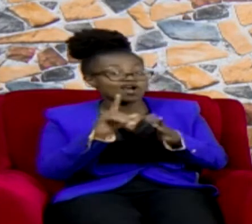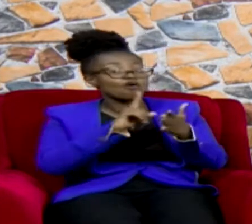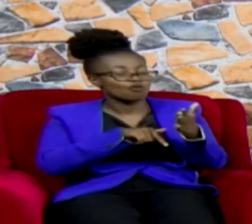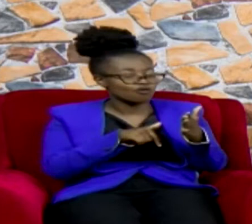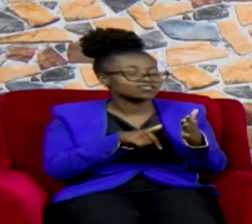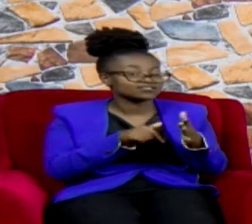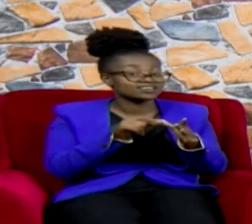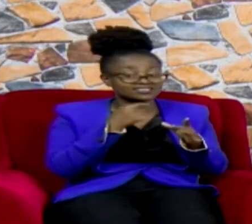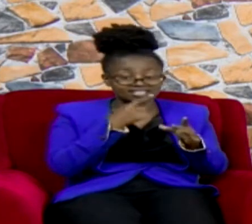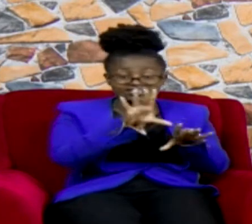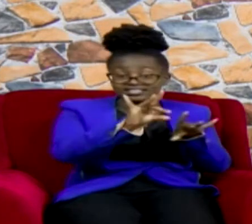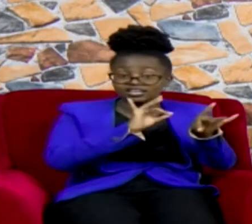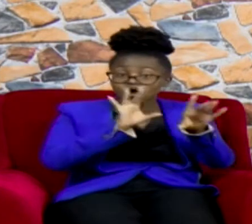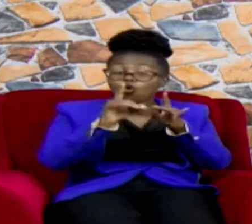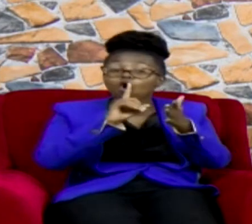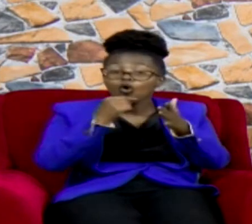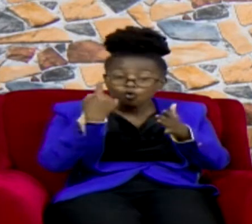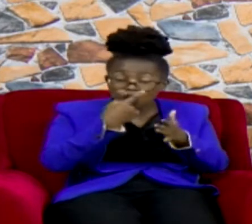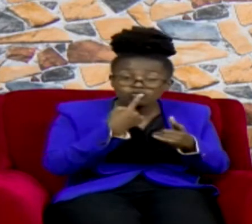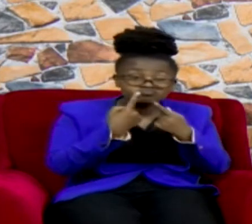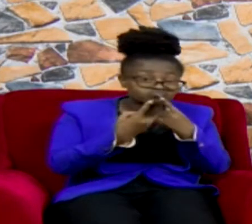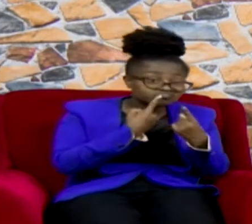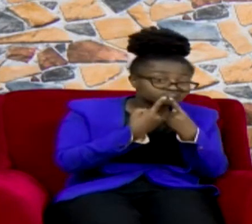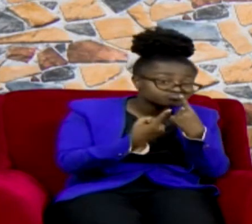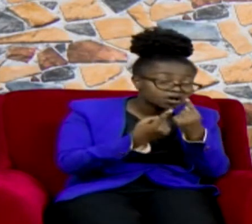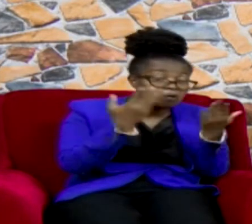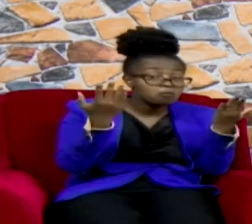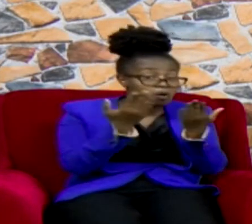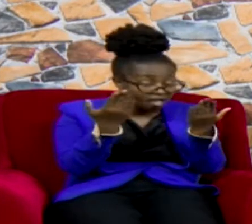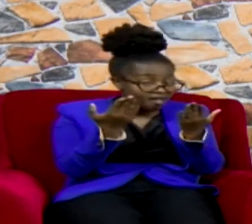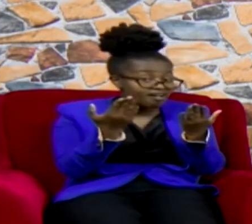we are called selective on who to talk to, where.